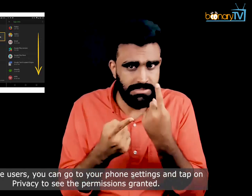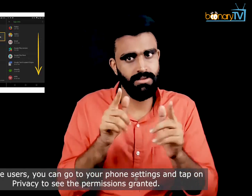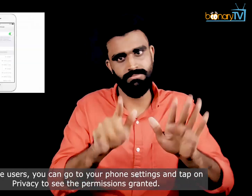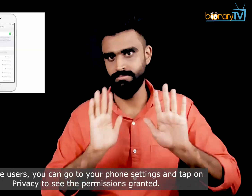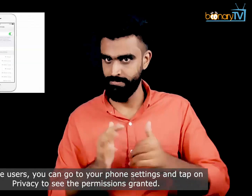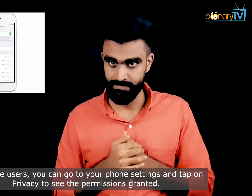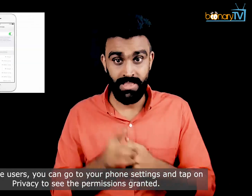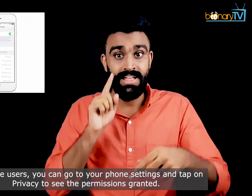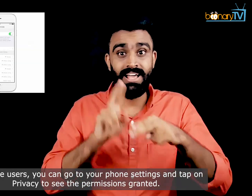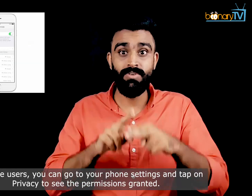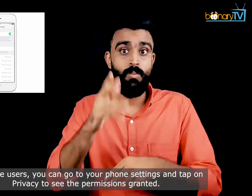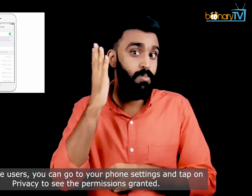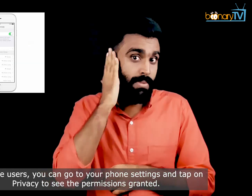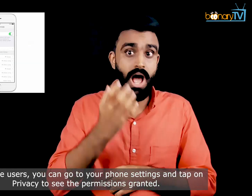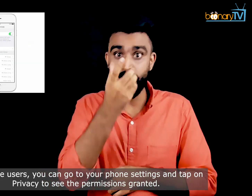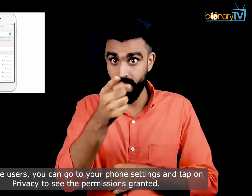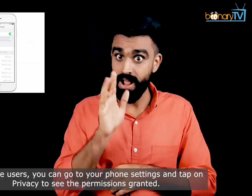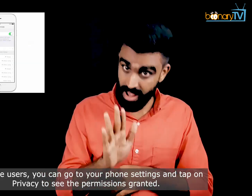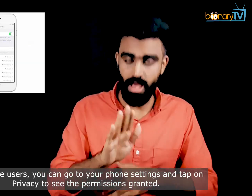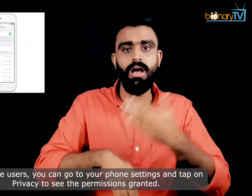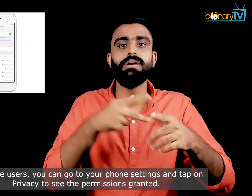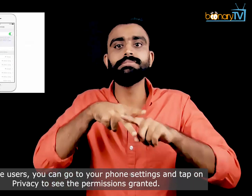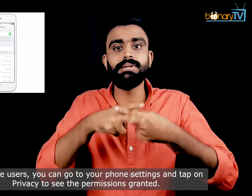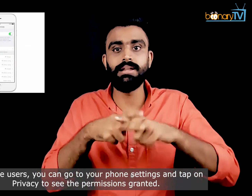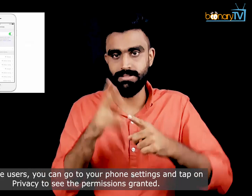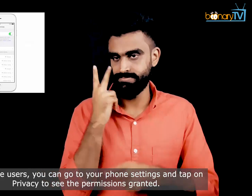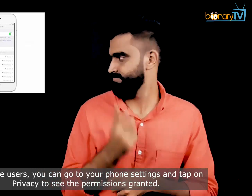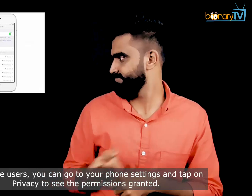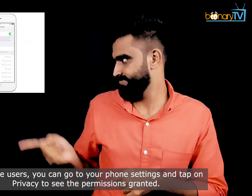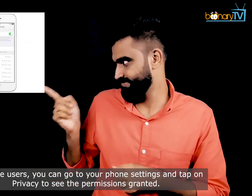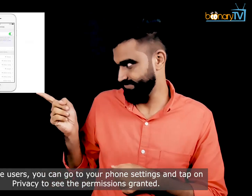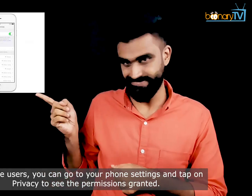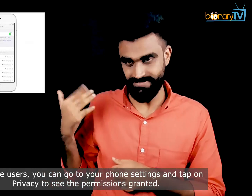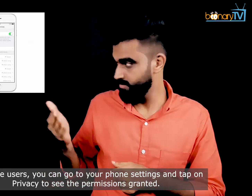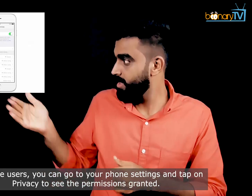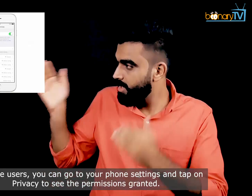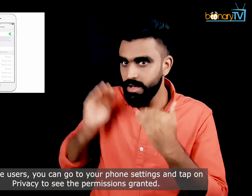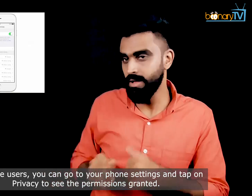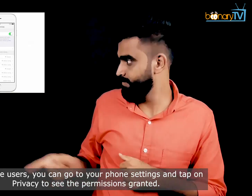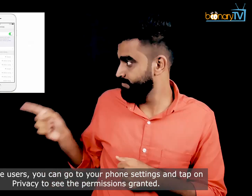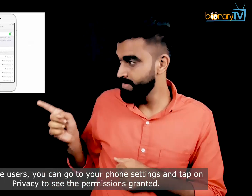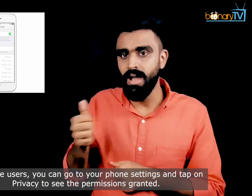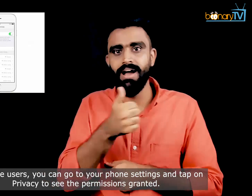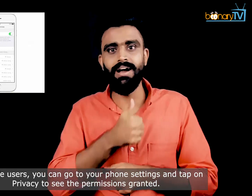For Apple users, you can go to your phone settings and tap on